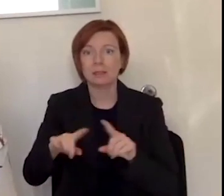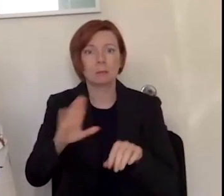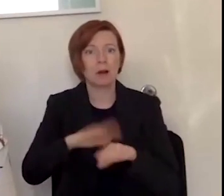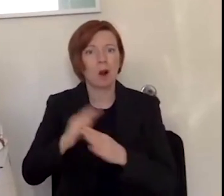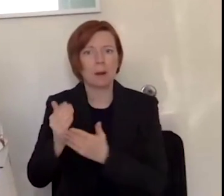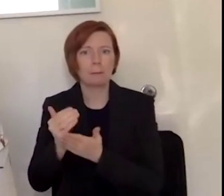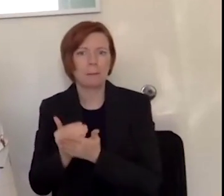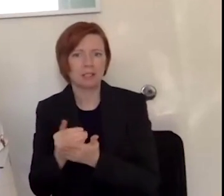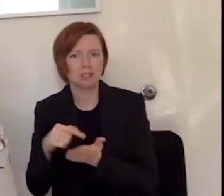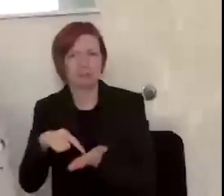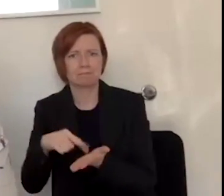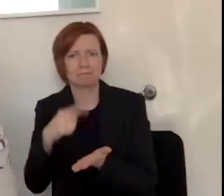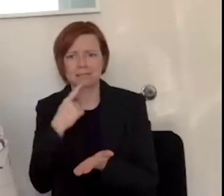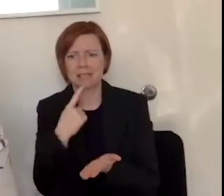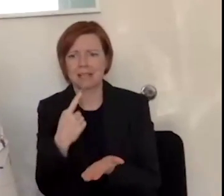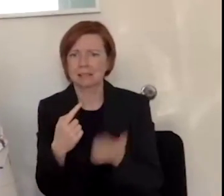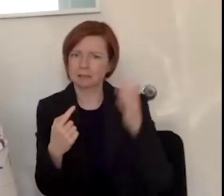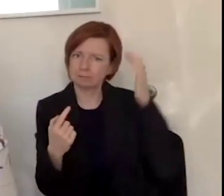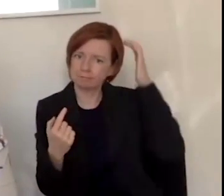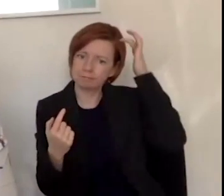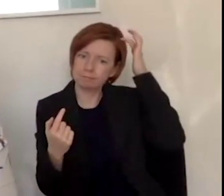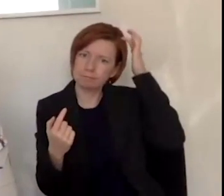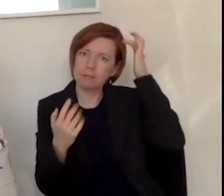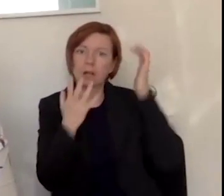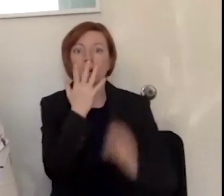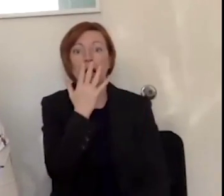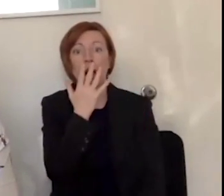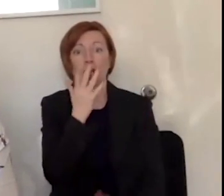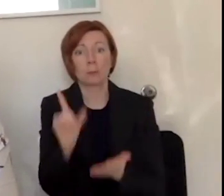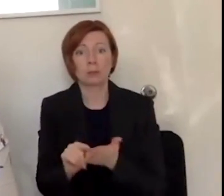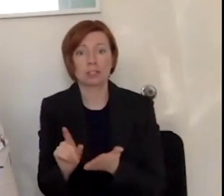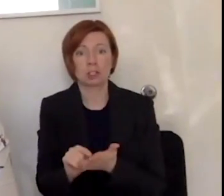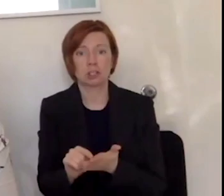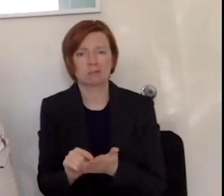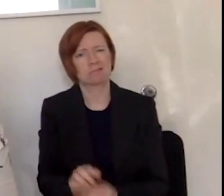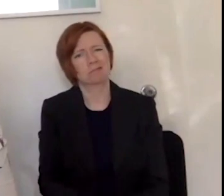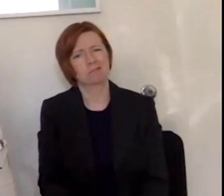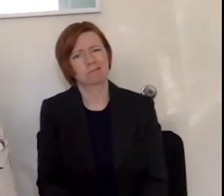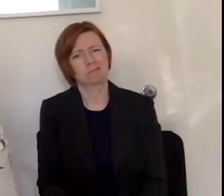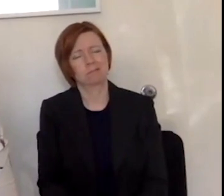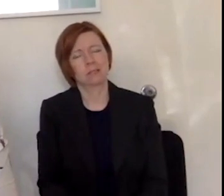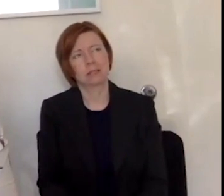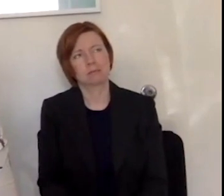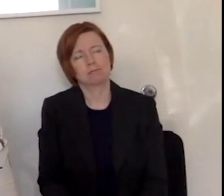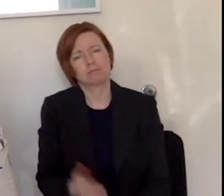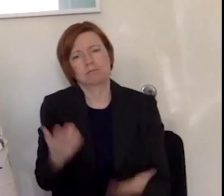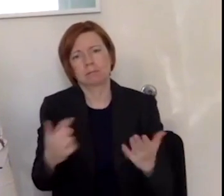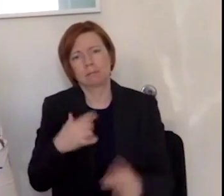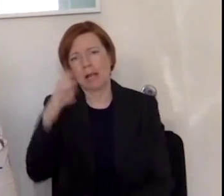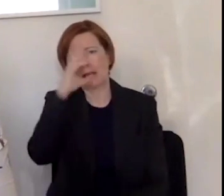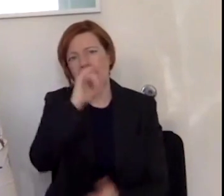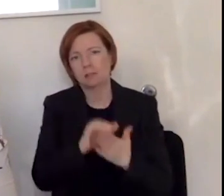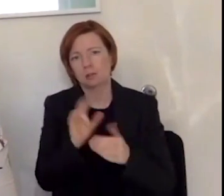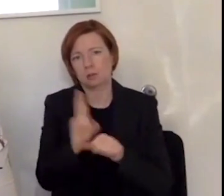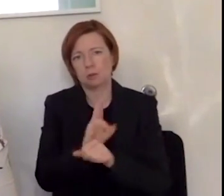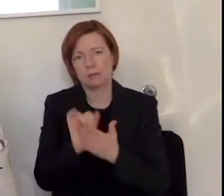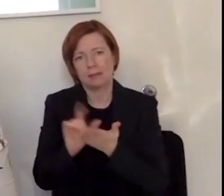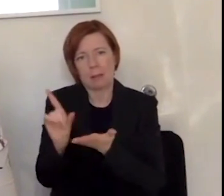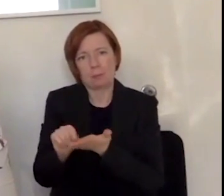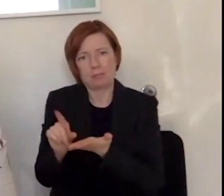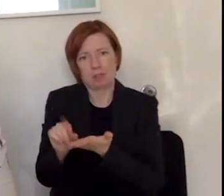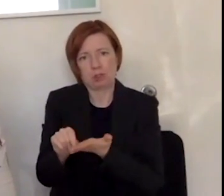but then on your budget you have a color printer, I might assume or guess that you're using